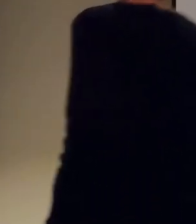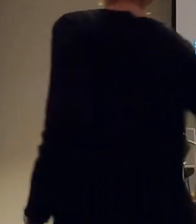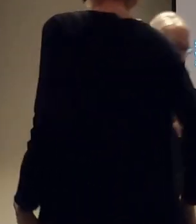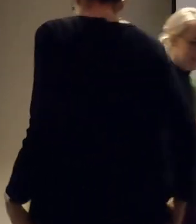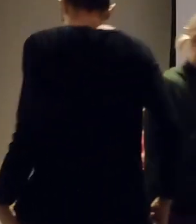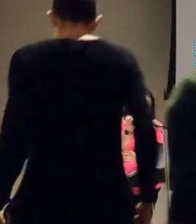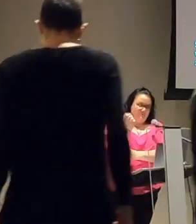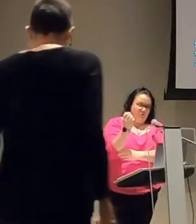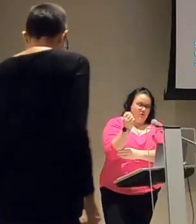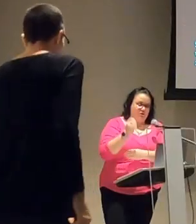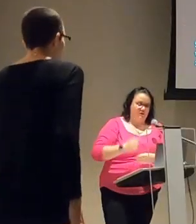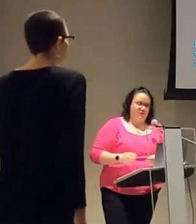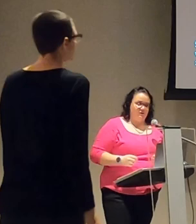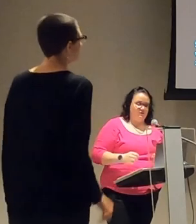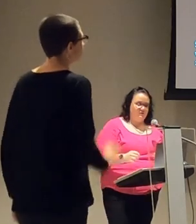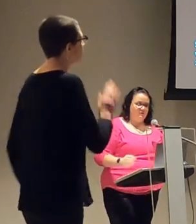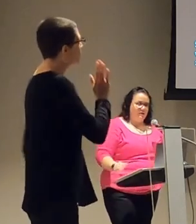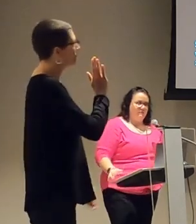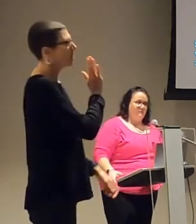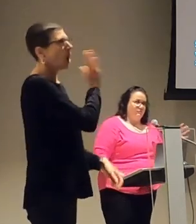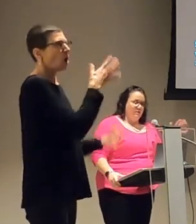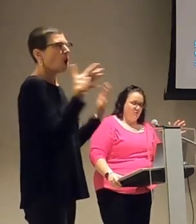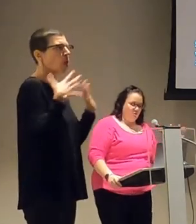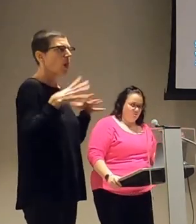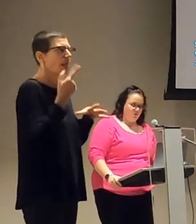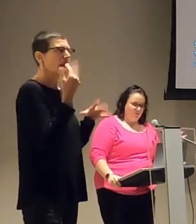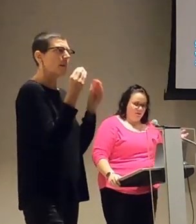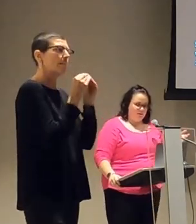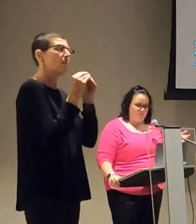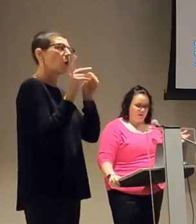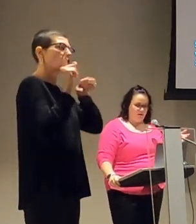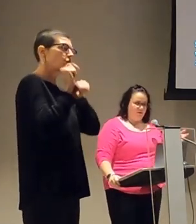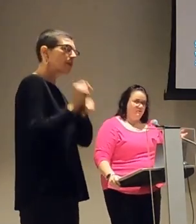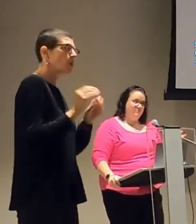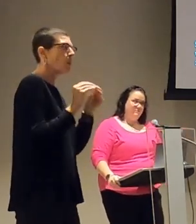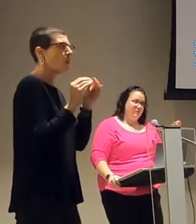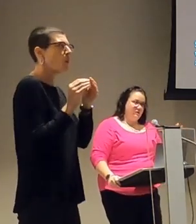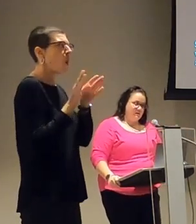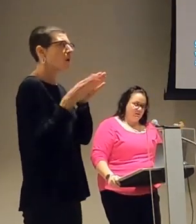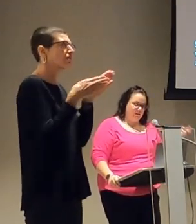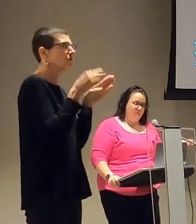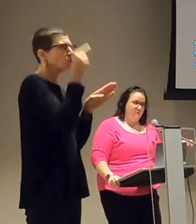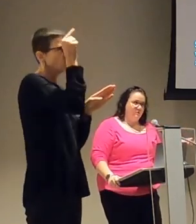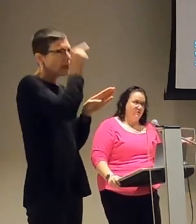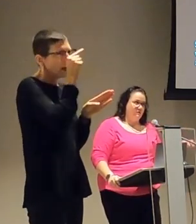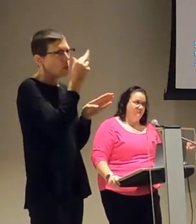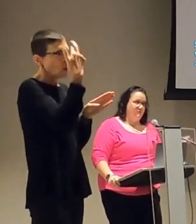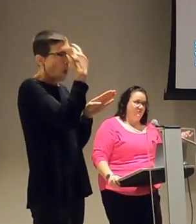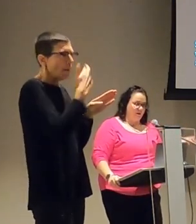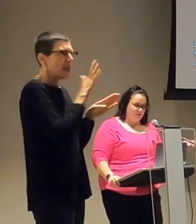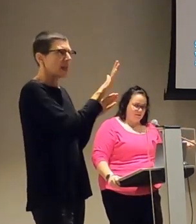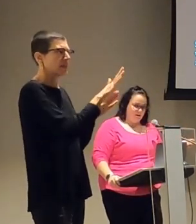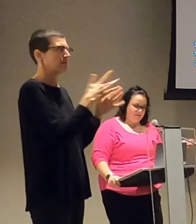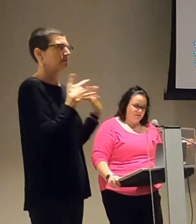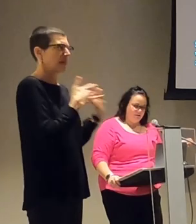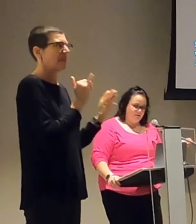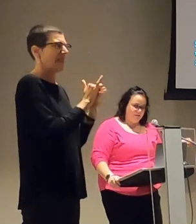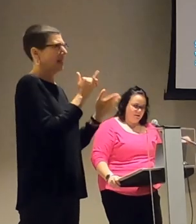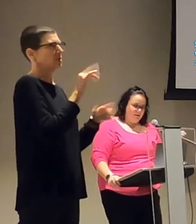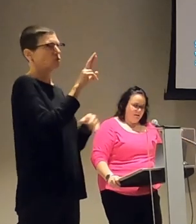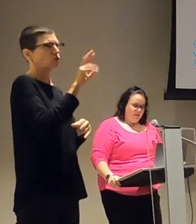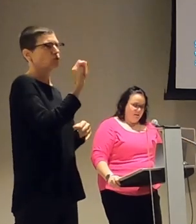Her clothing is a little bit more traditional, kind of Greek or Roman inspired, which is typical of the